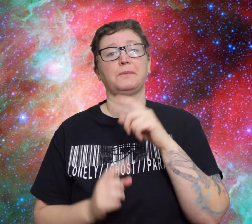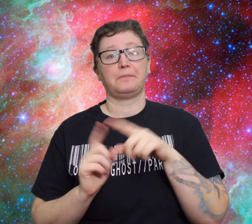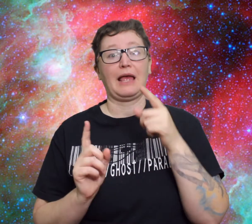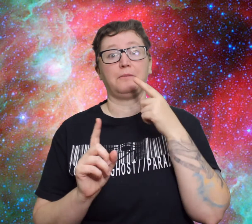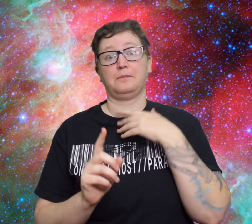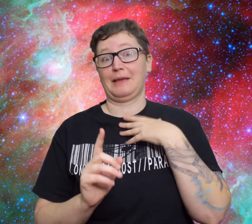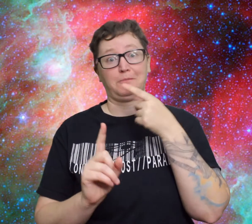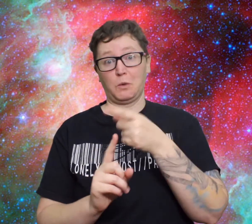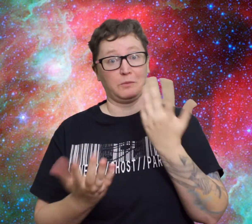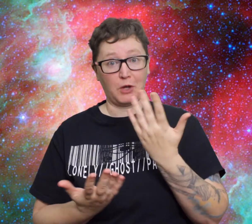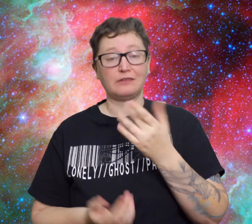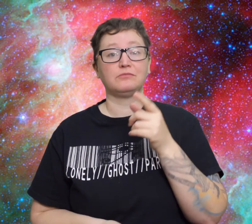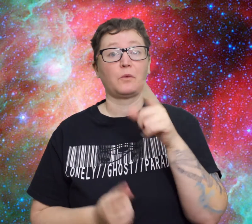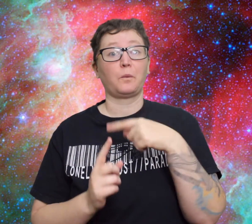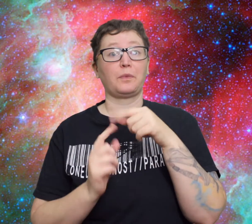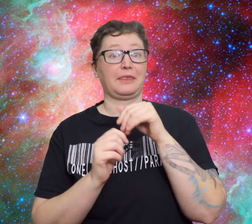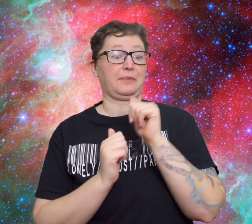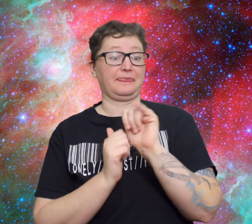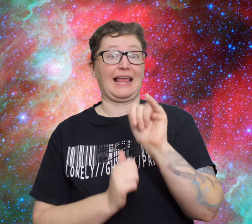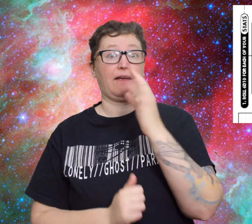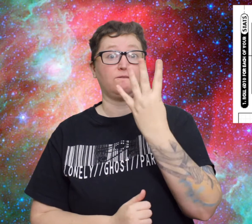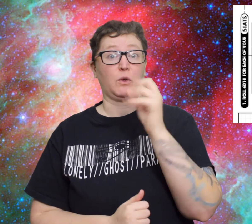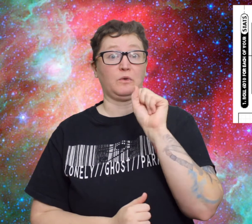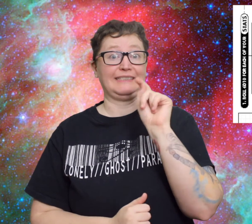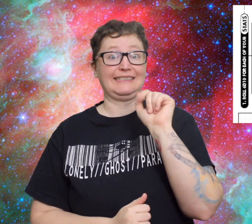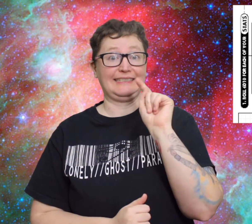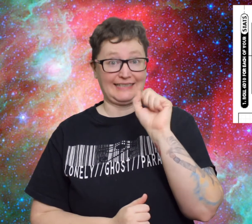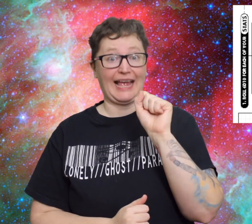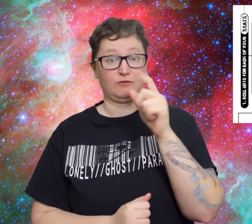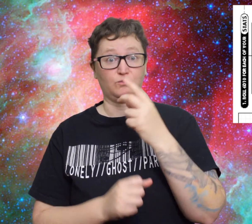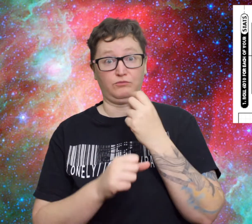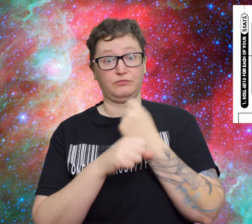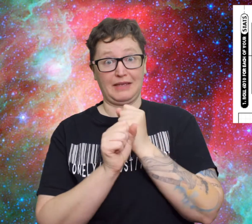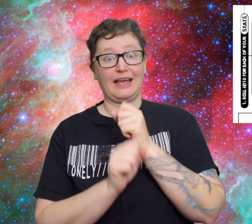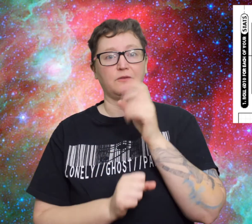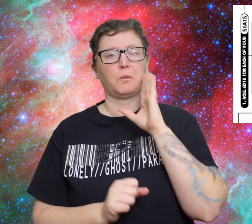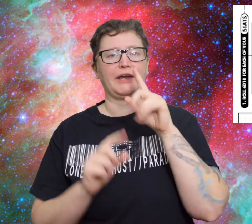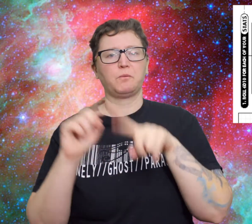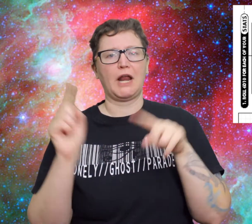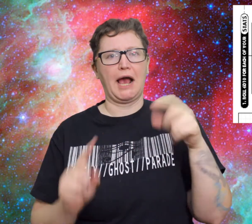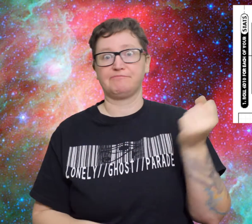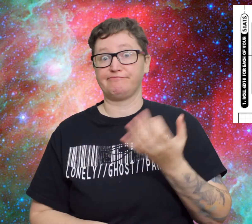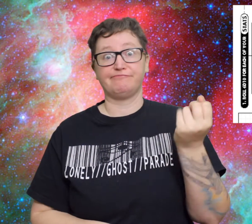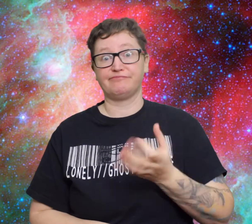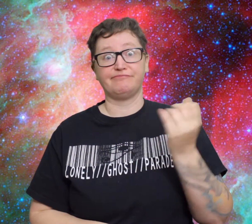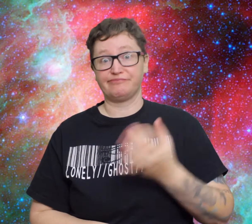characters. But I guess my point here is with those four stats that you make, you're just going to